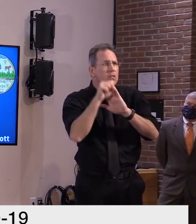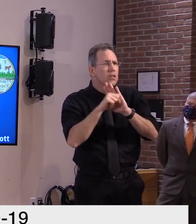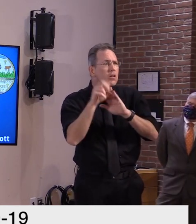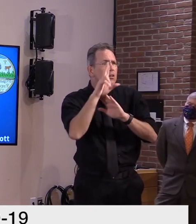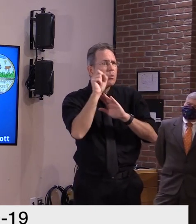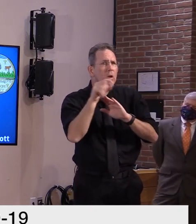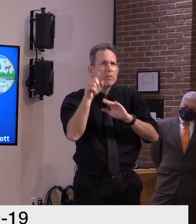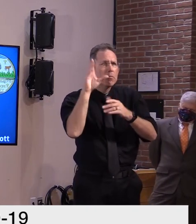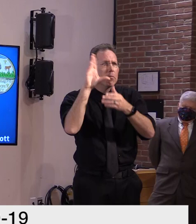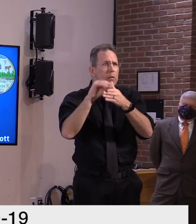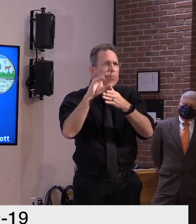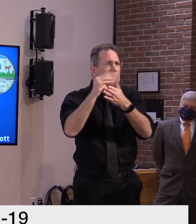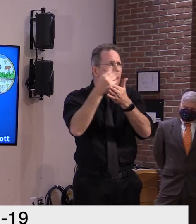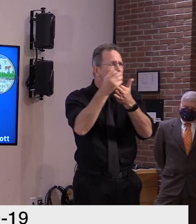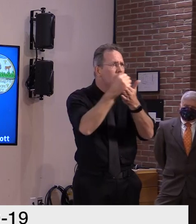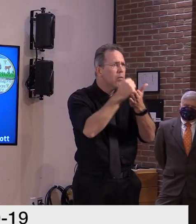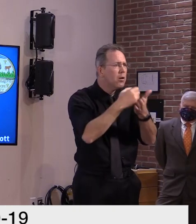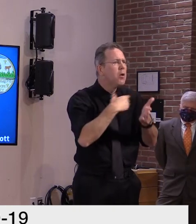again.